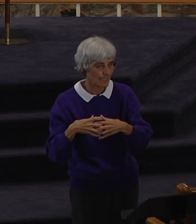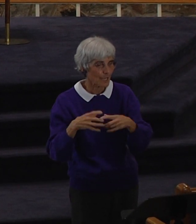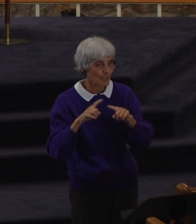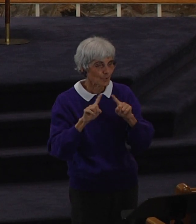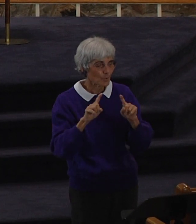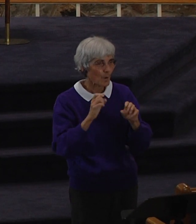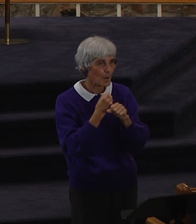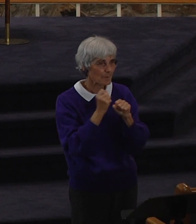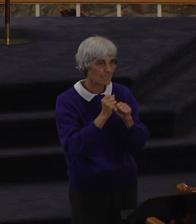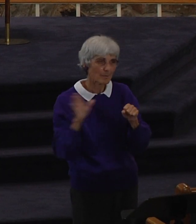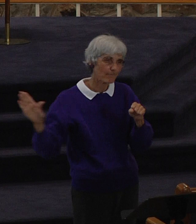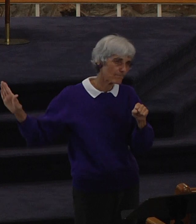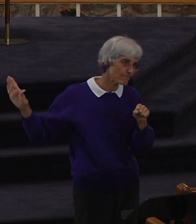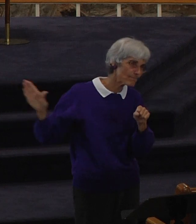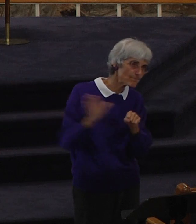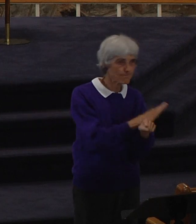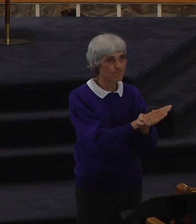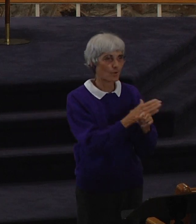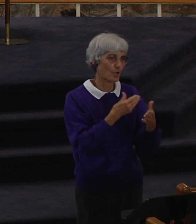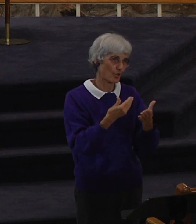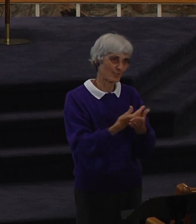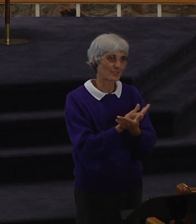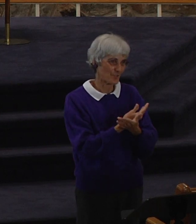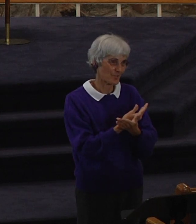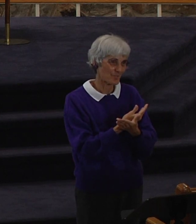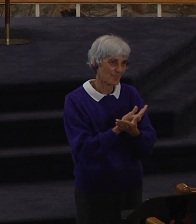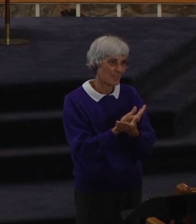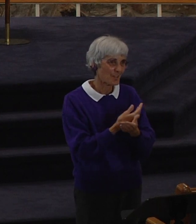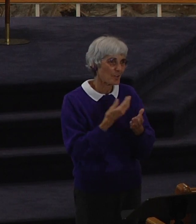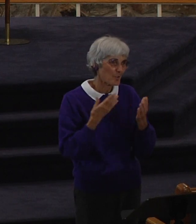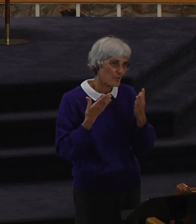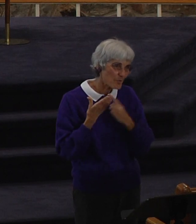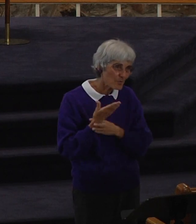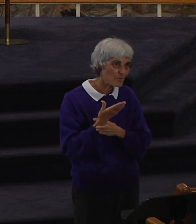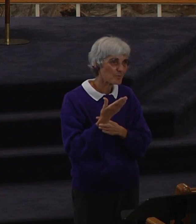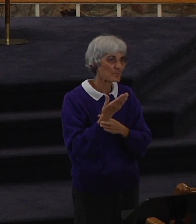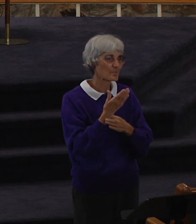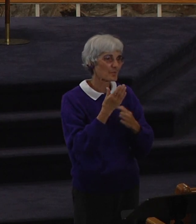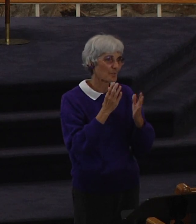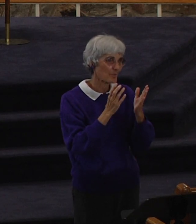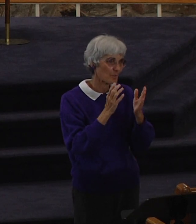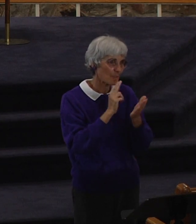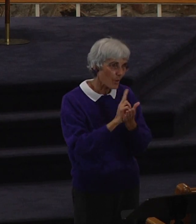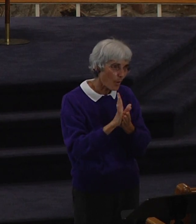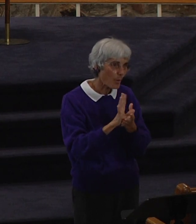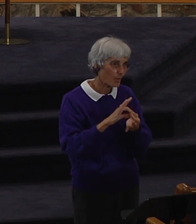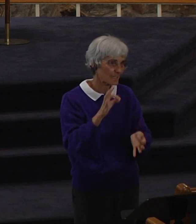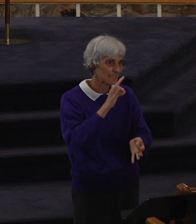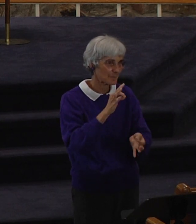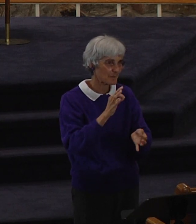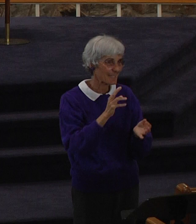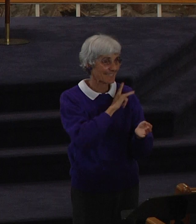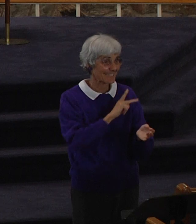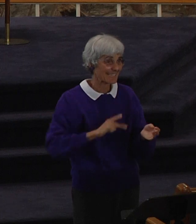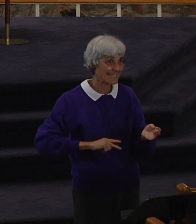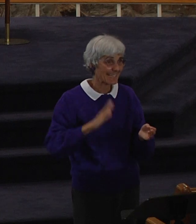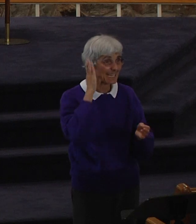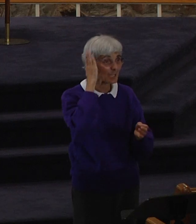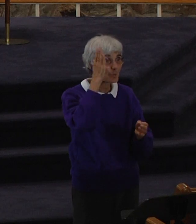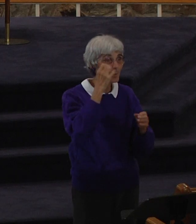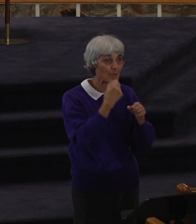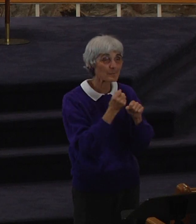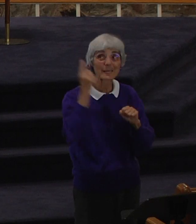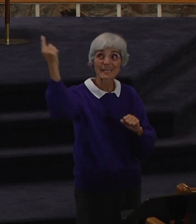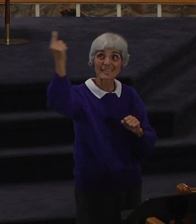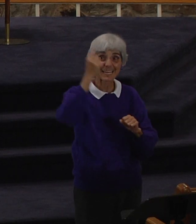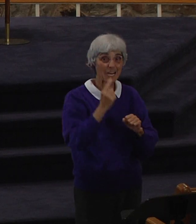brand new, fully new. And when the King returns, he will make you forever new. And he does